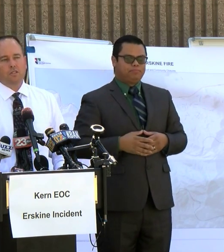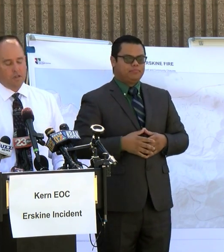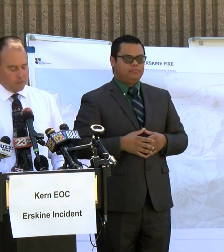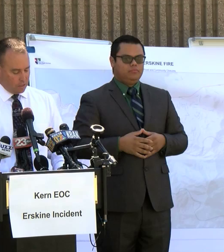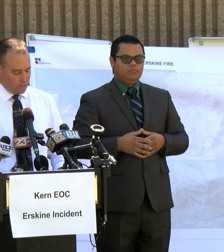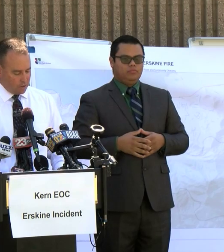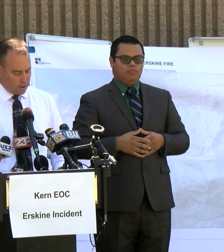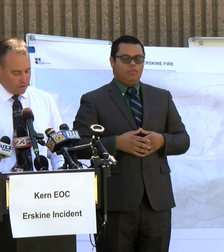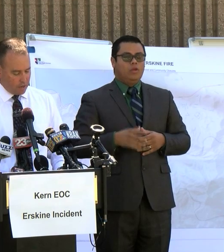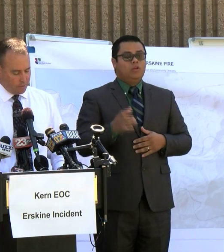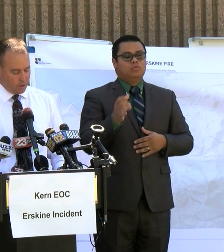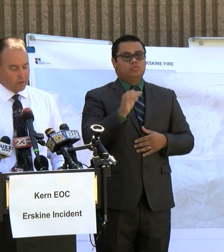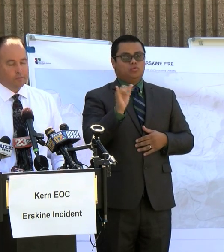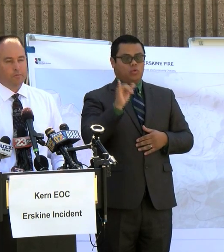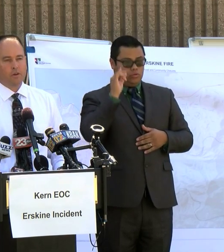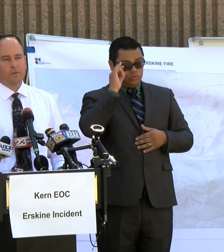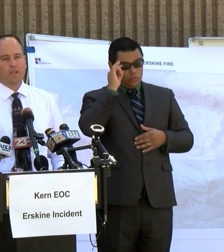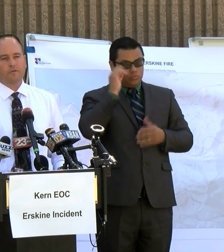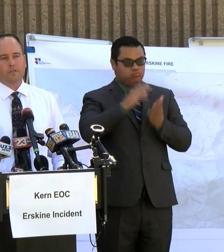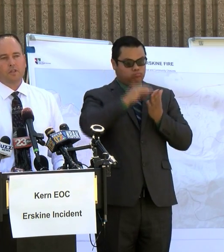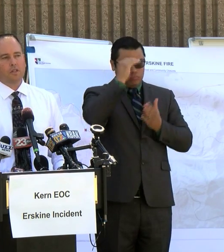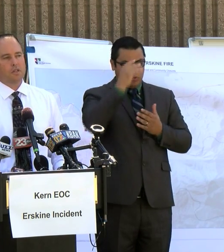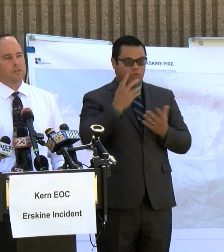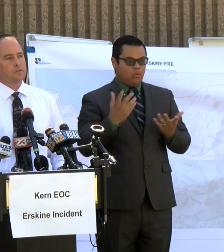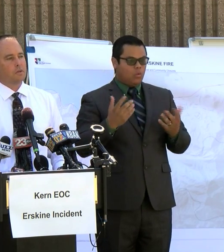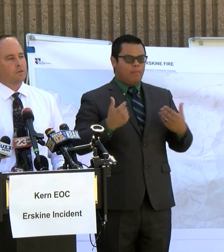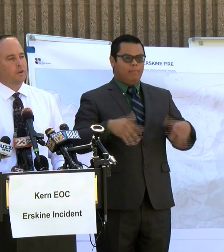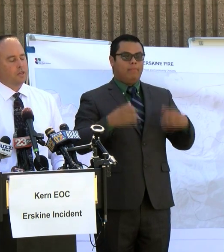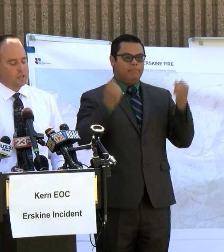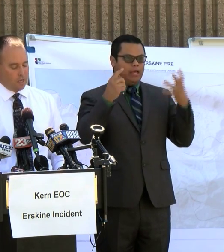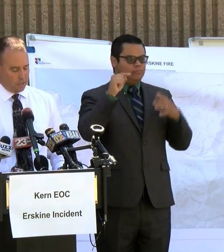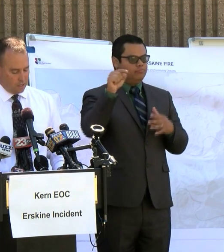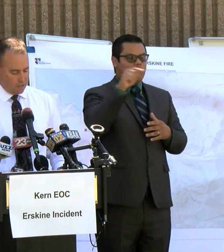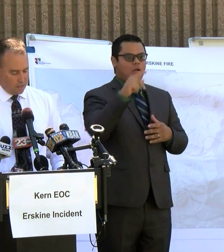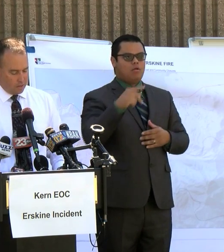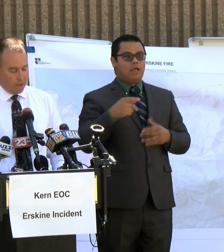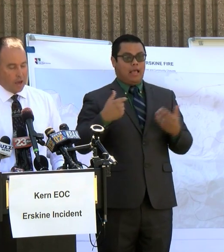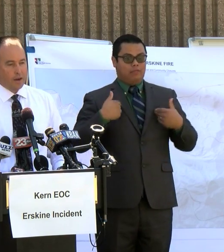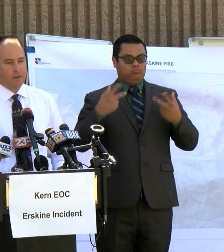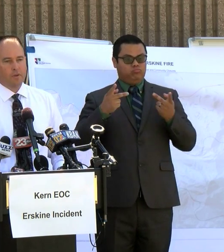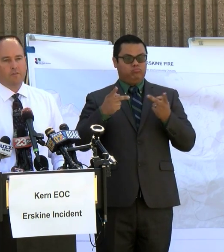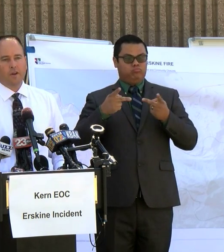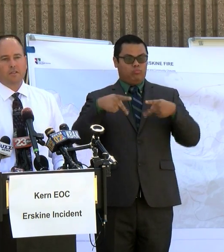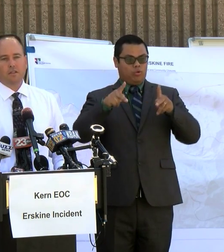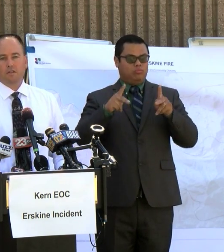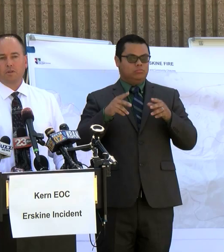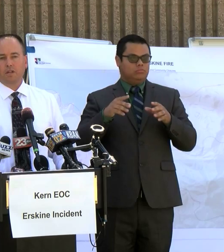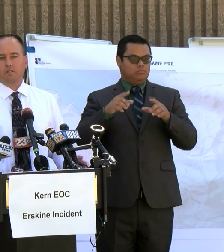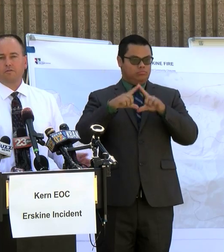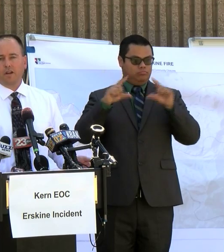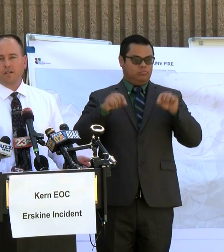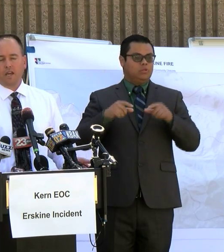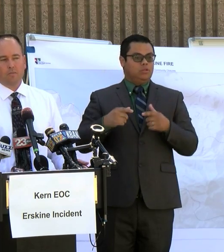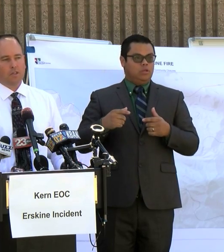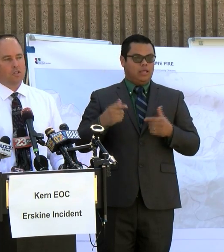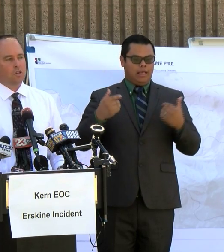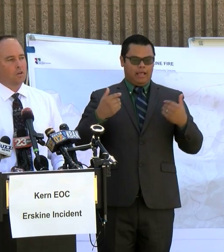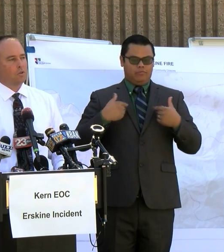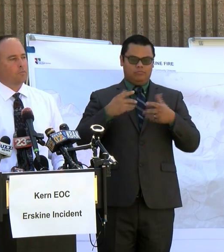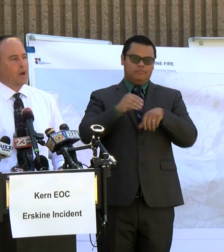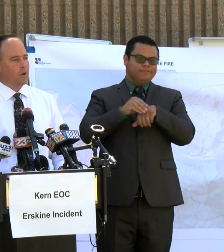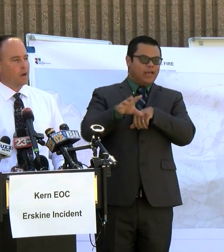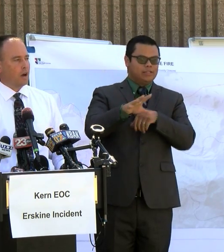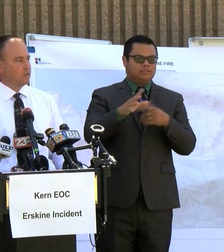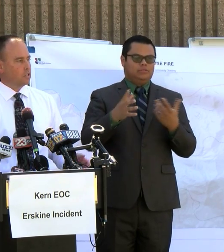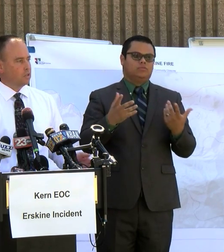also determined that there are a number of permitted facilities that we regulate that have been affected either because of fire damage